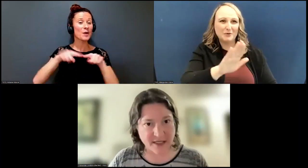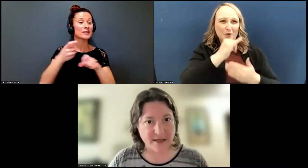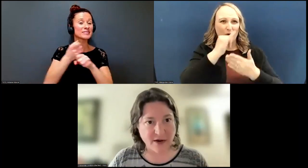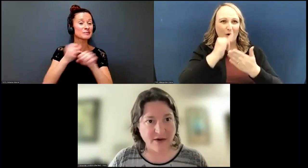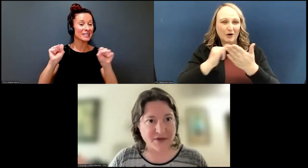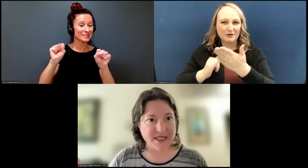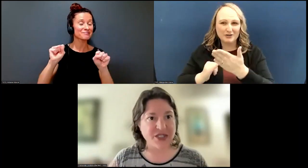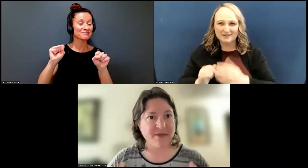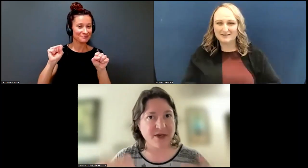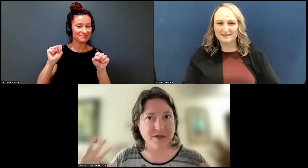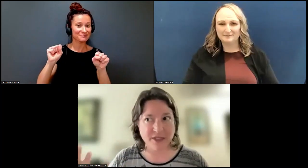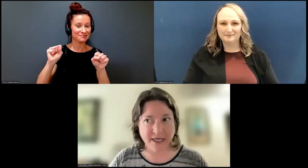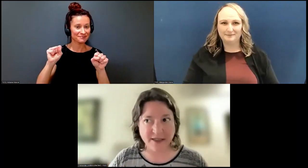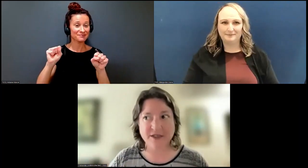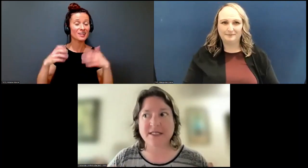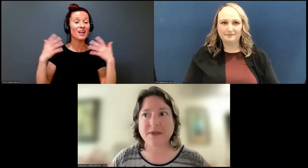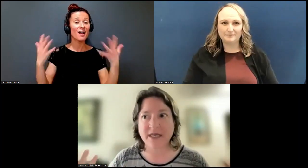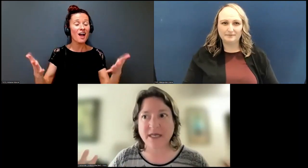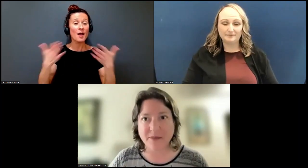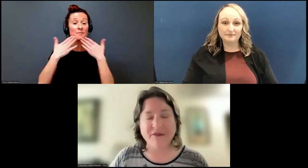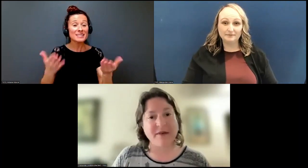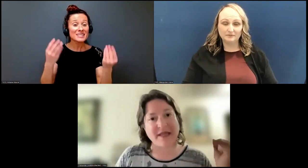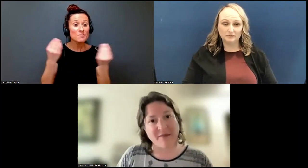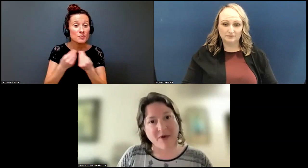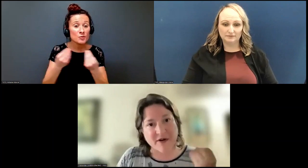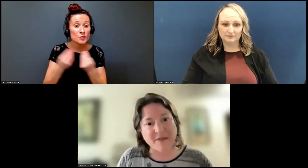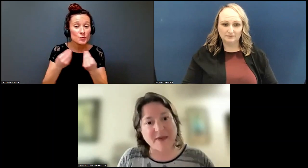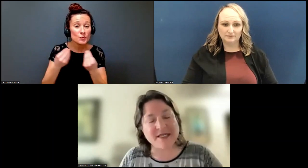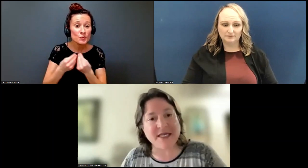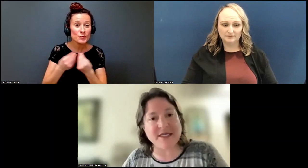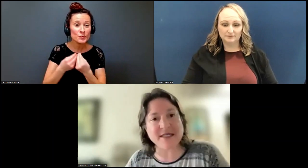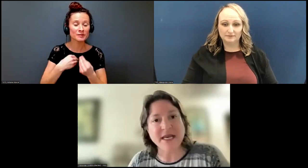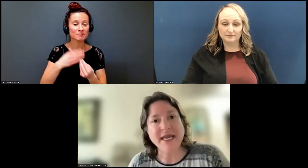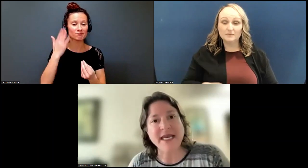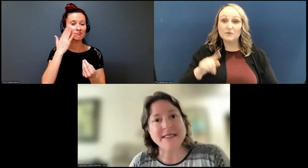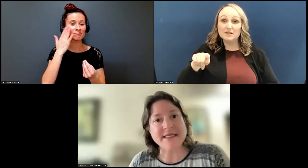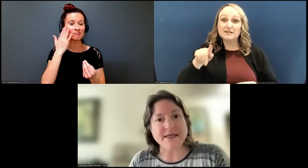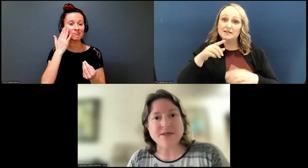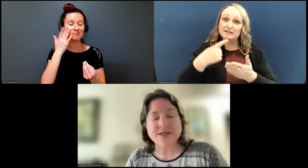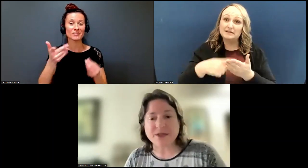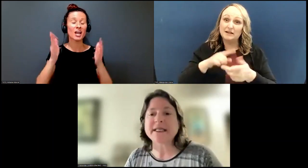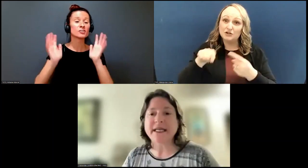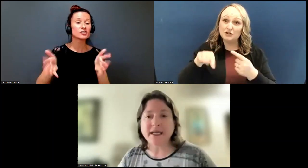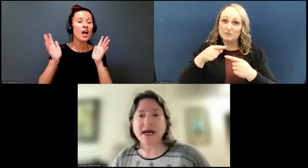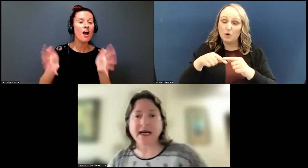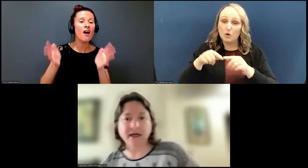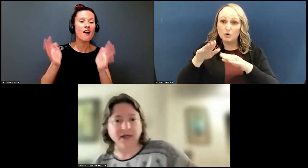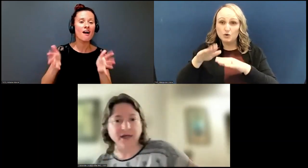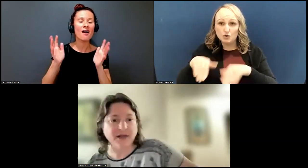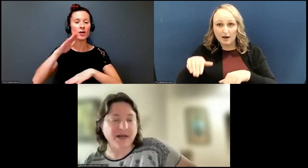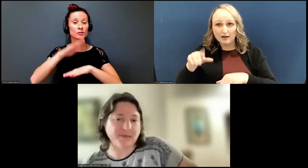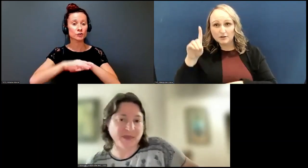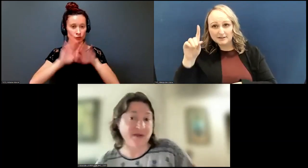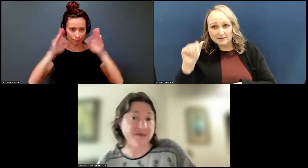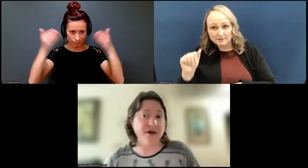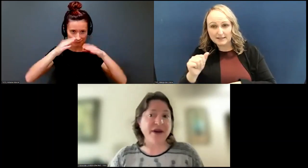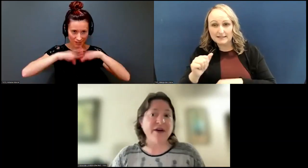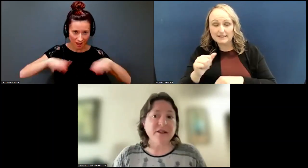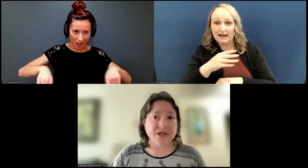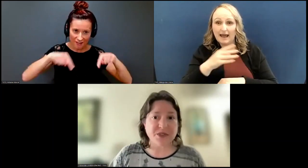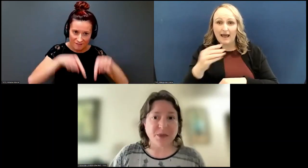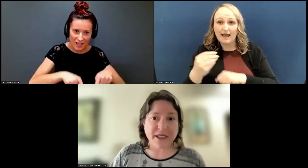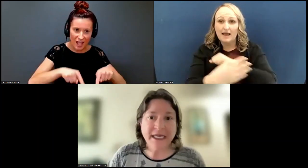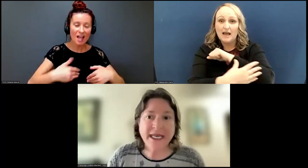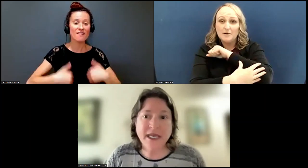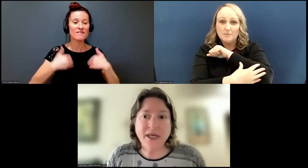this is a conversation about childhood disability and poverty, but that poverty piece is certainly a